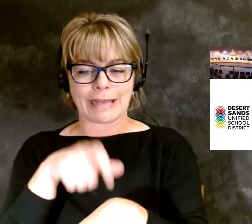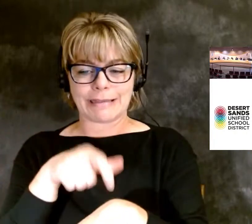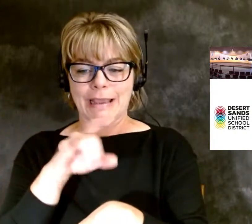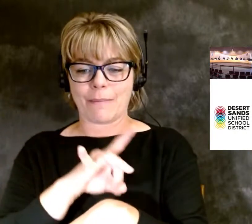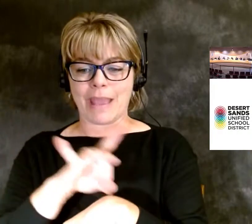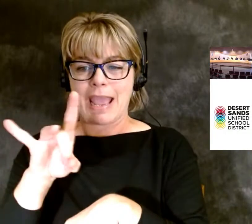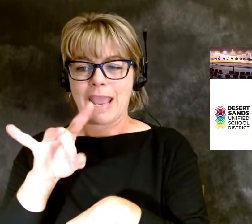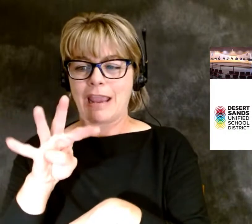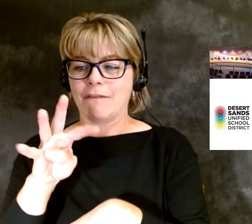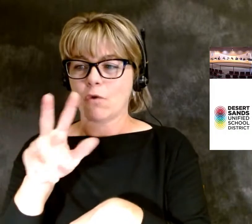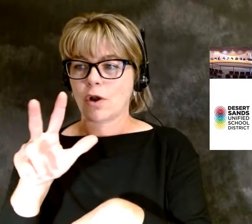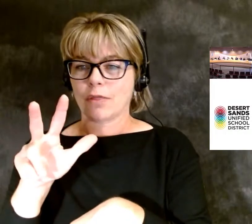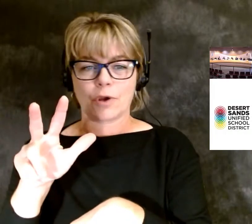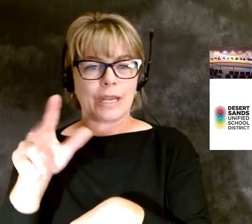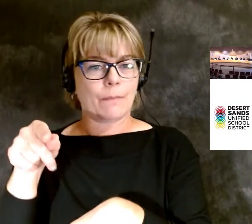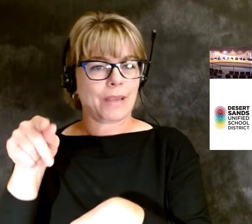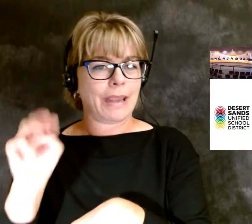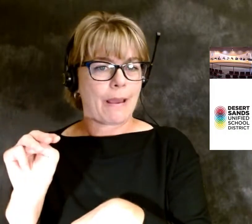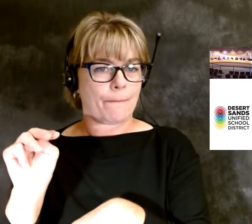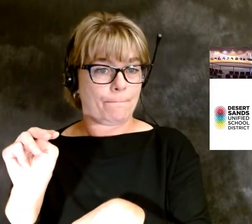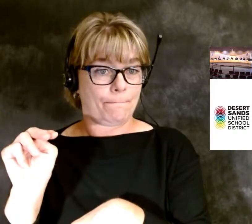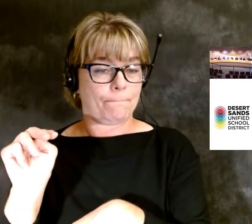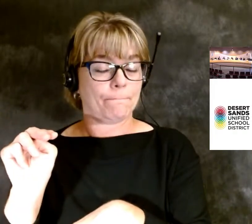8:43 p.m.